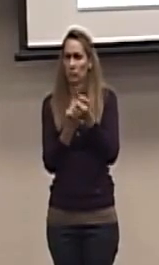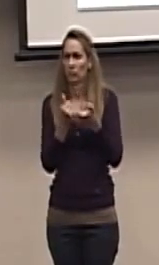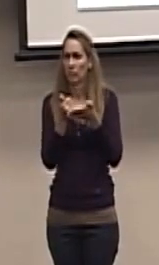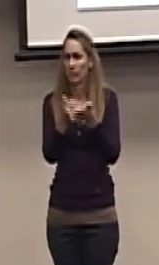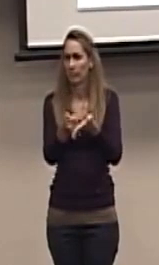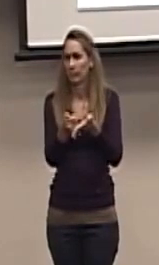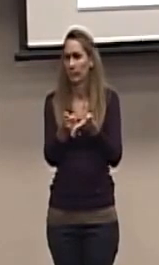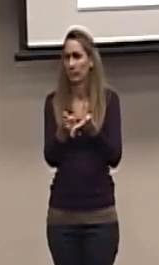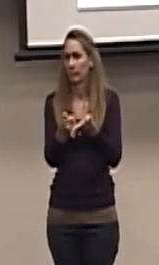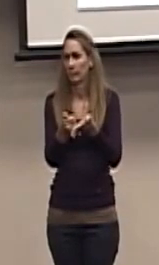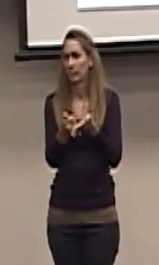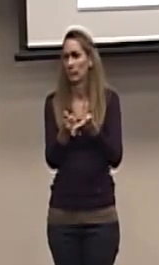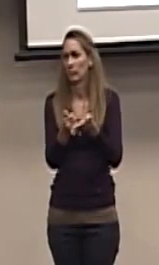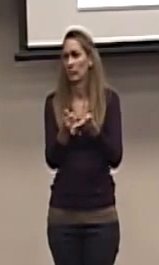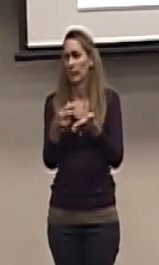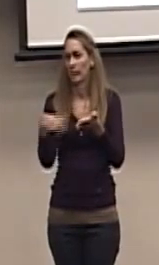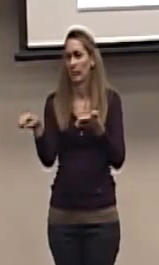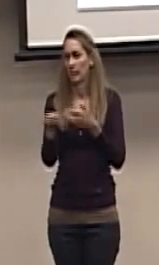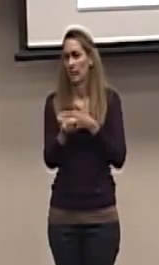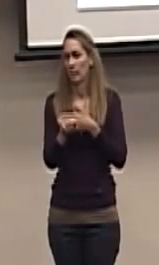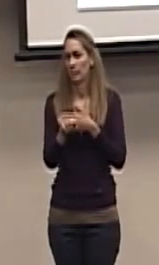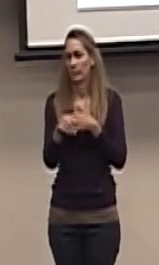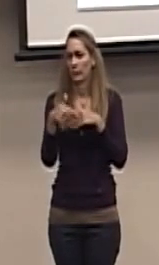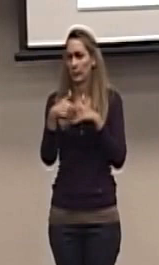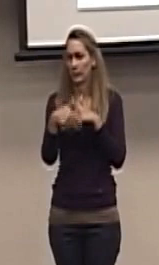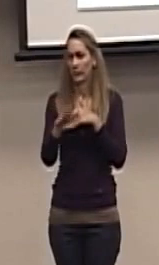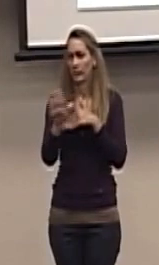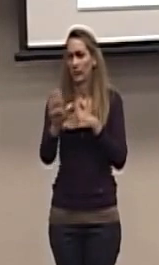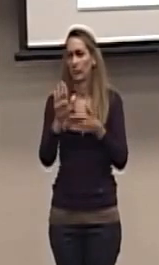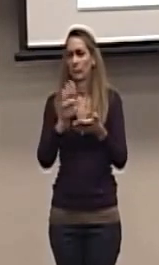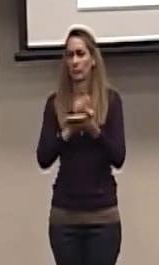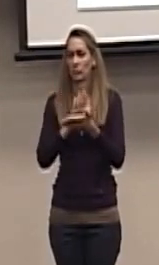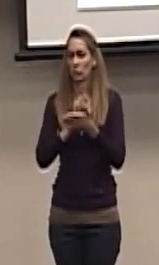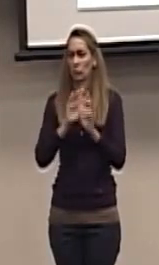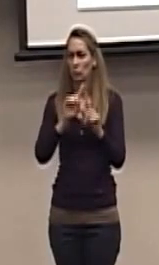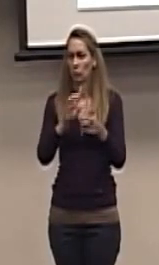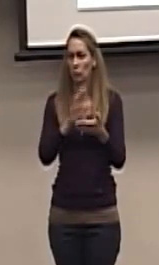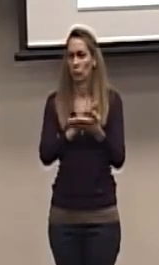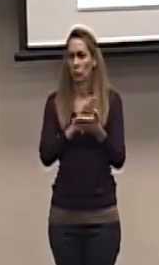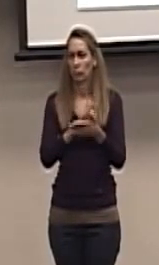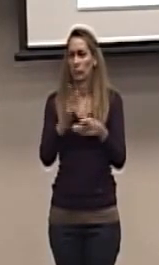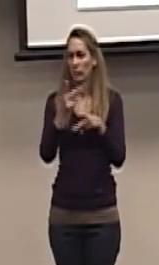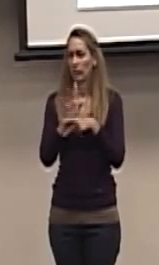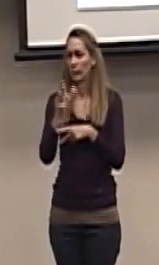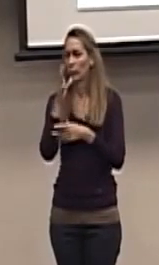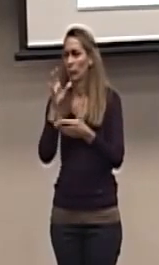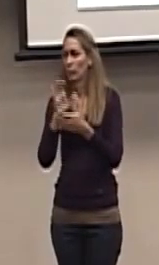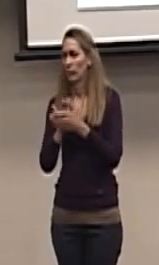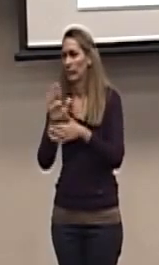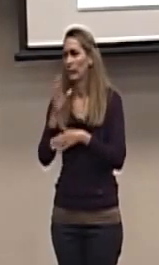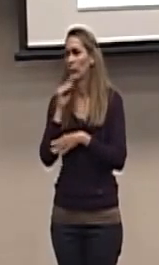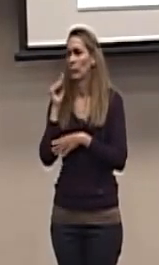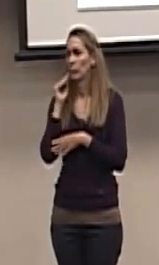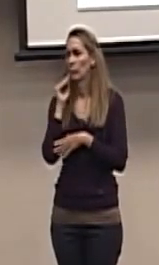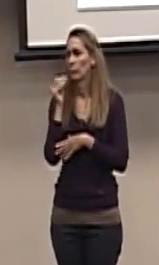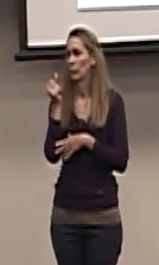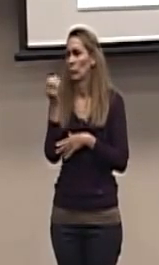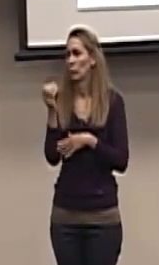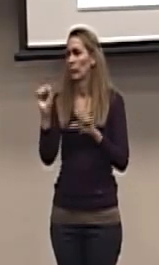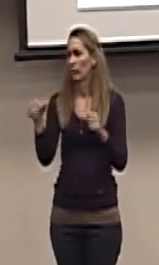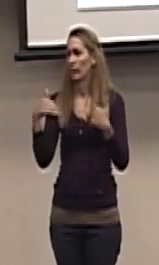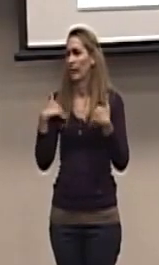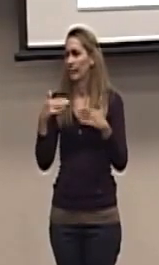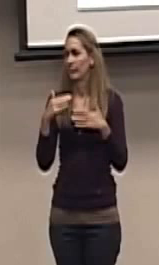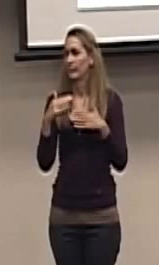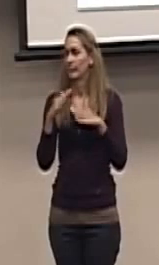them to also be able to send their children to school, take care of their wives and their homes, so that they can have the peace